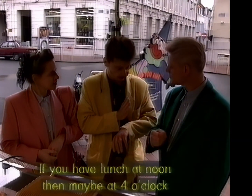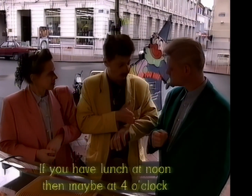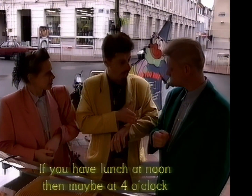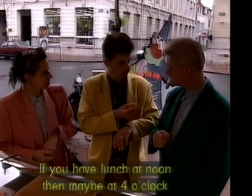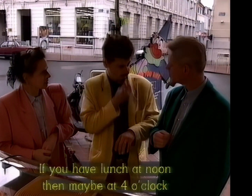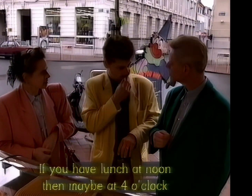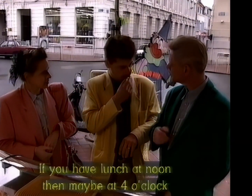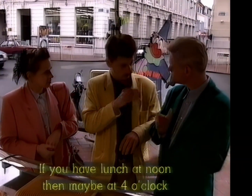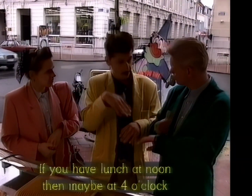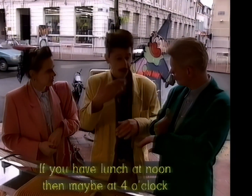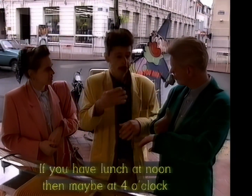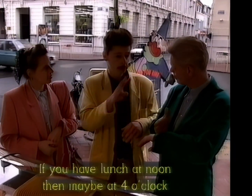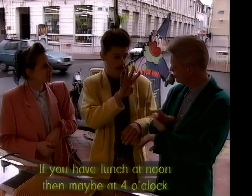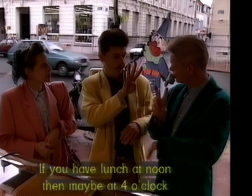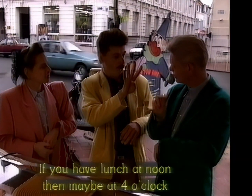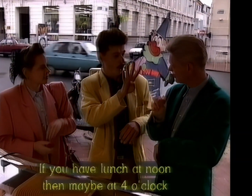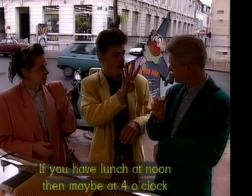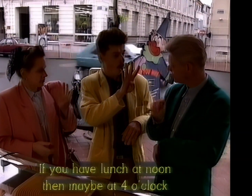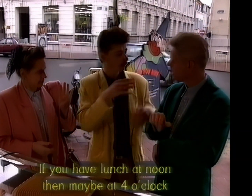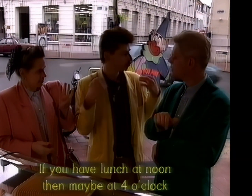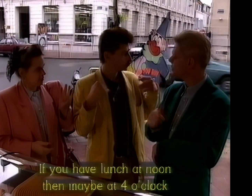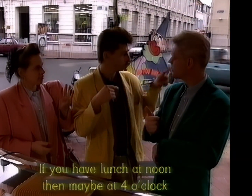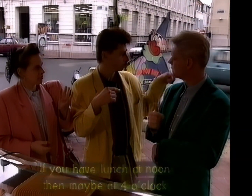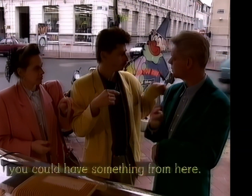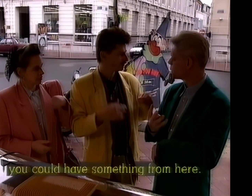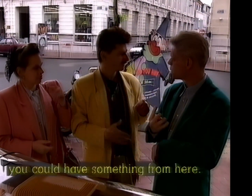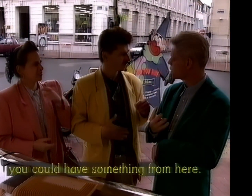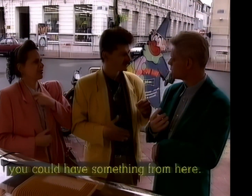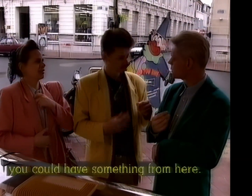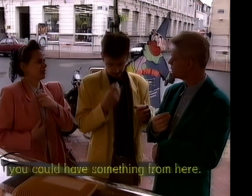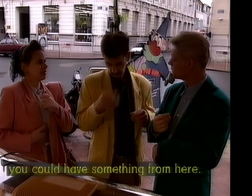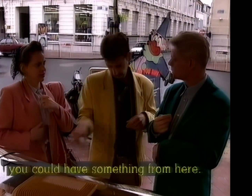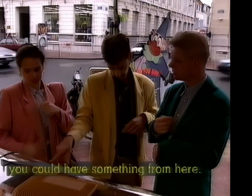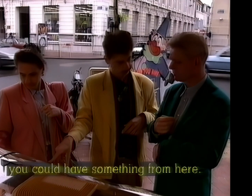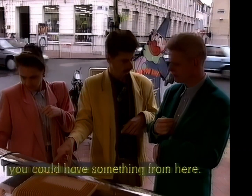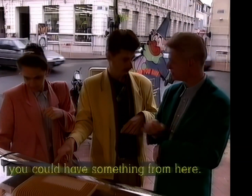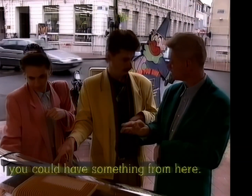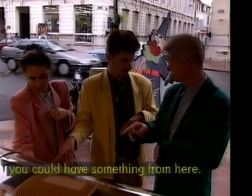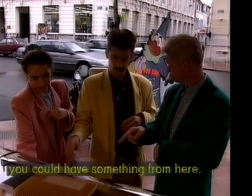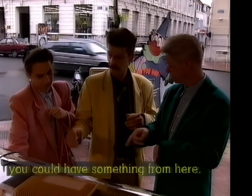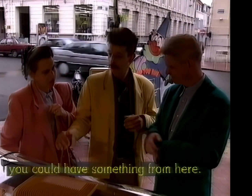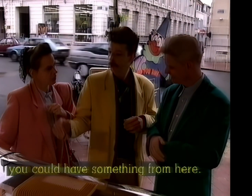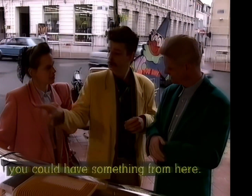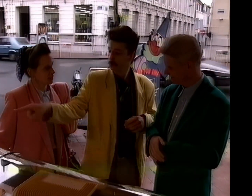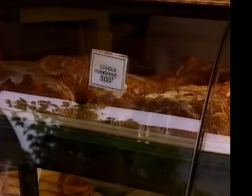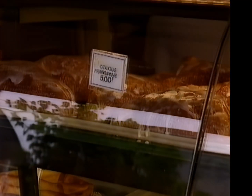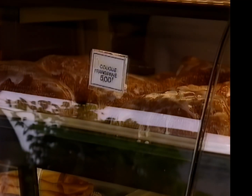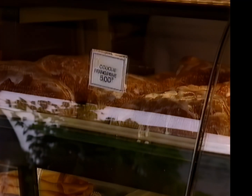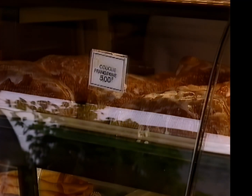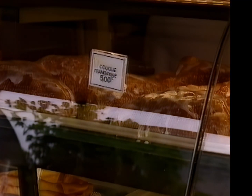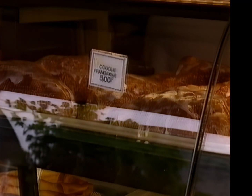Now, you have your lunch at, say, noon or whatever, then maybe at 4 o'clock, if you're feeling a bit peckish, you come and have something from here. Any of